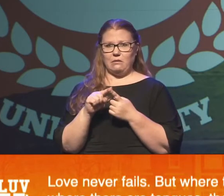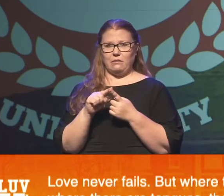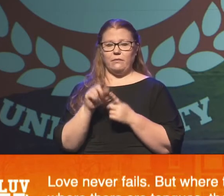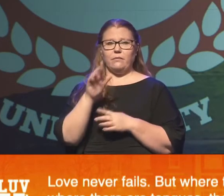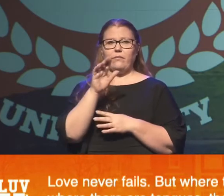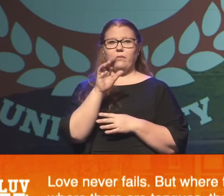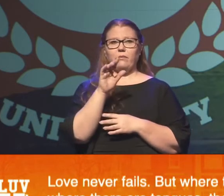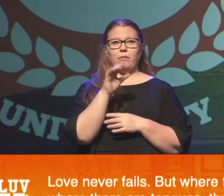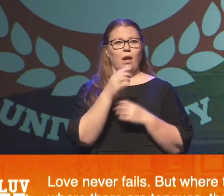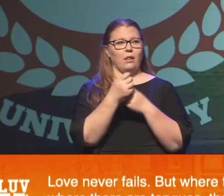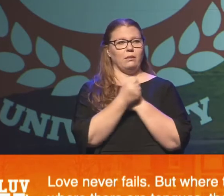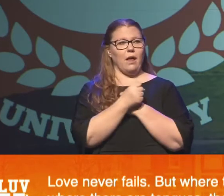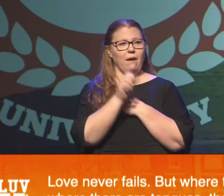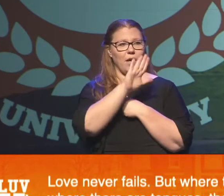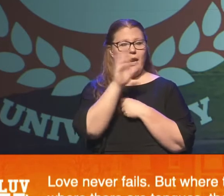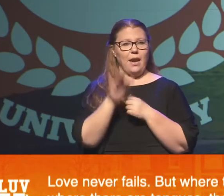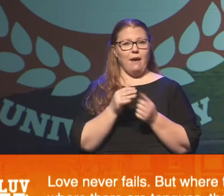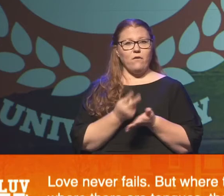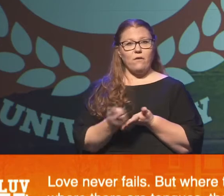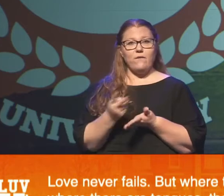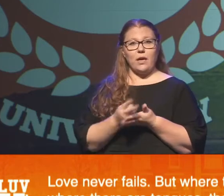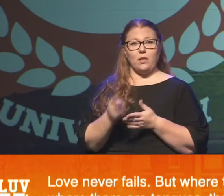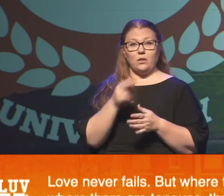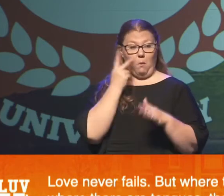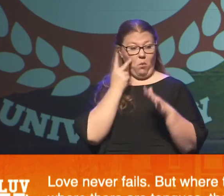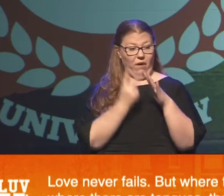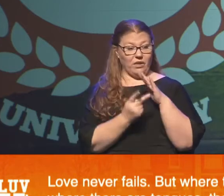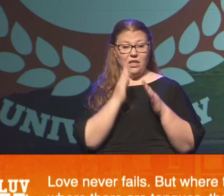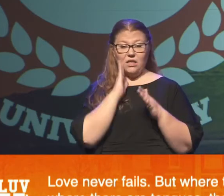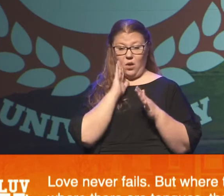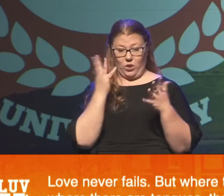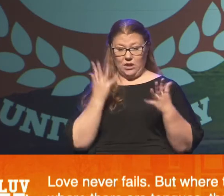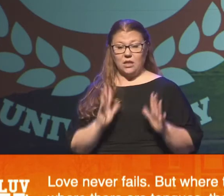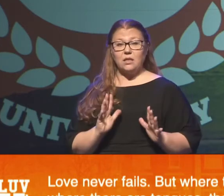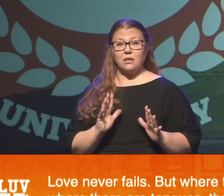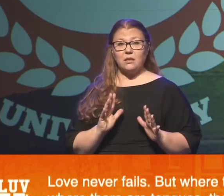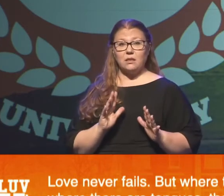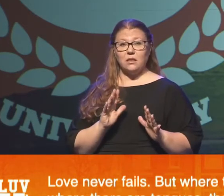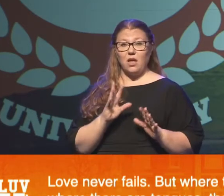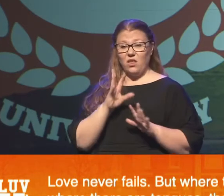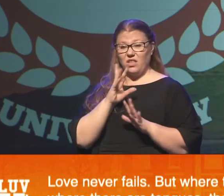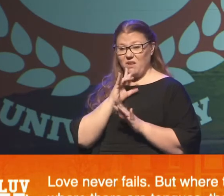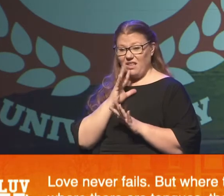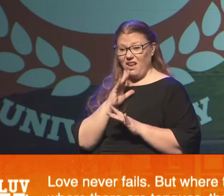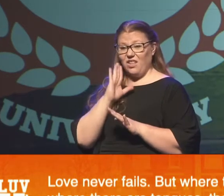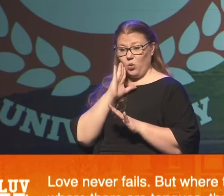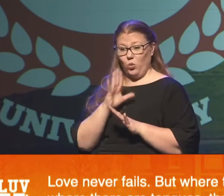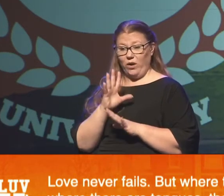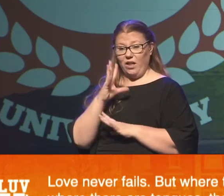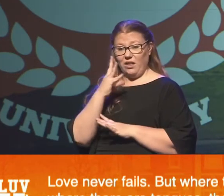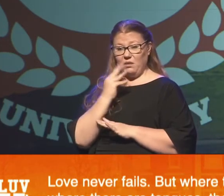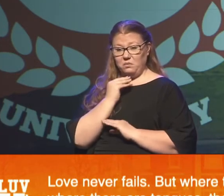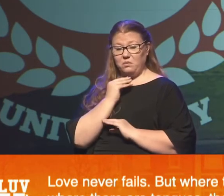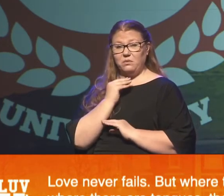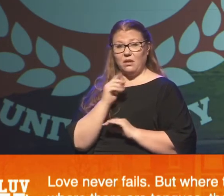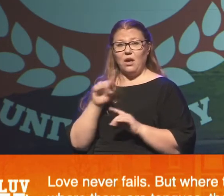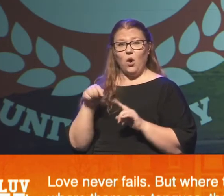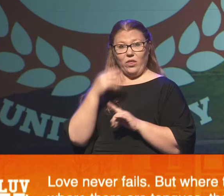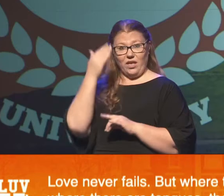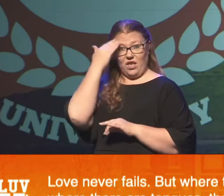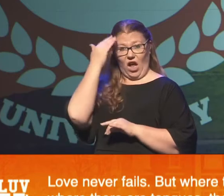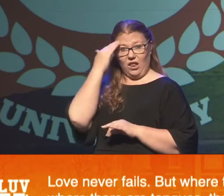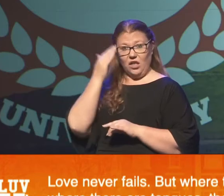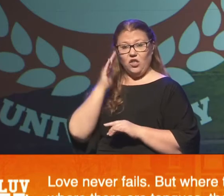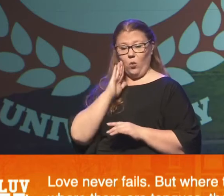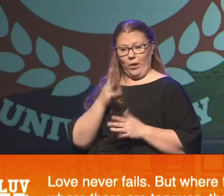never fails. But where there are prophecies, they will cease. Where there are tongues, they'll be stilled. Where there is knowledge, it'll